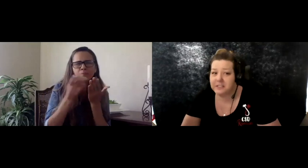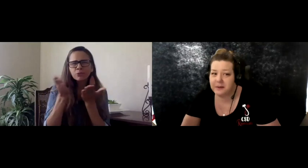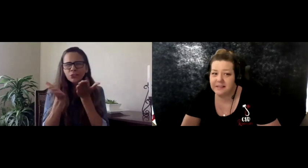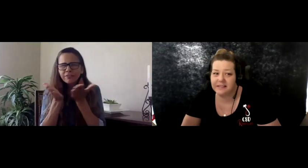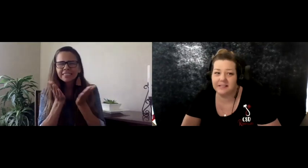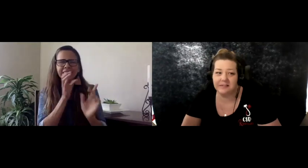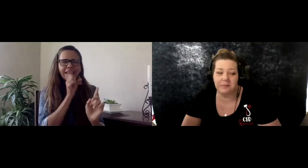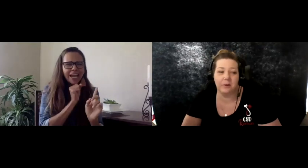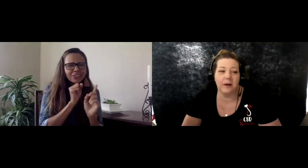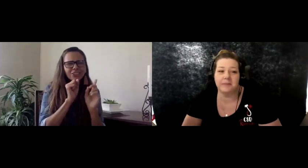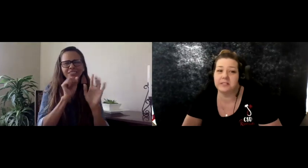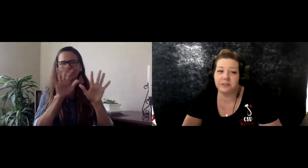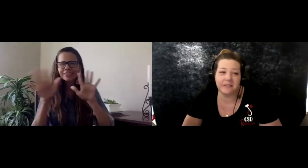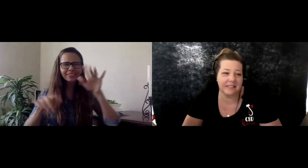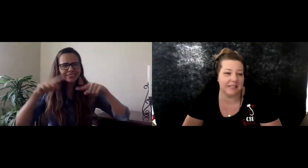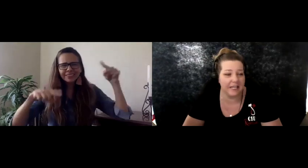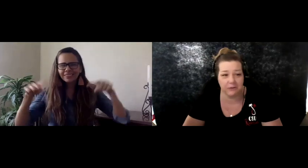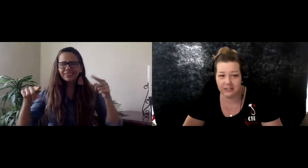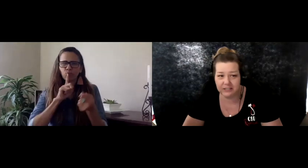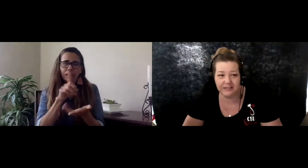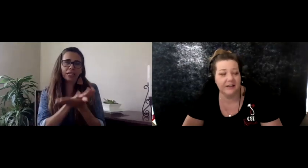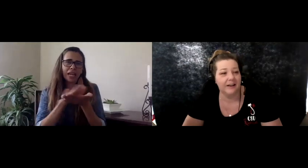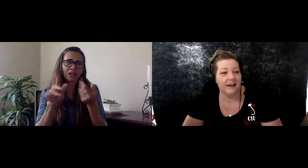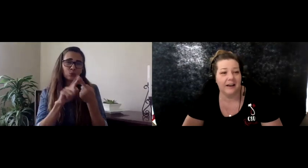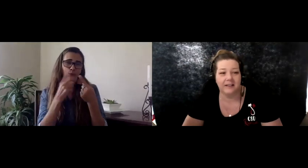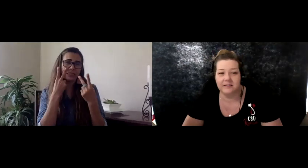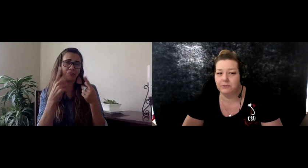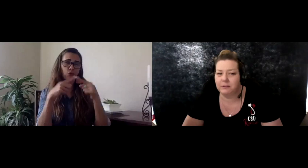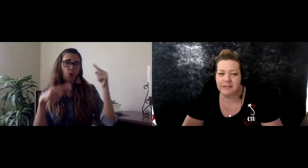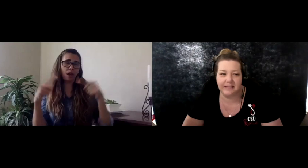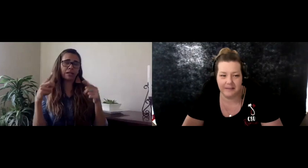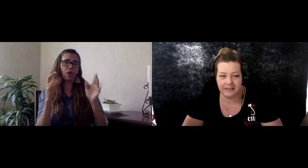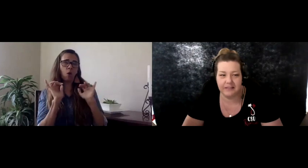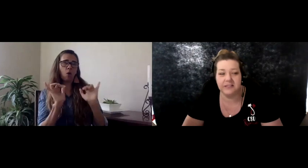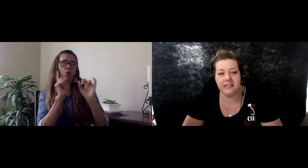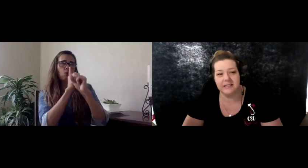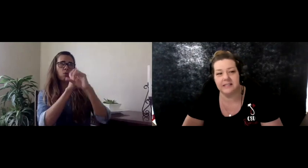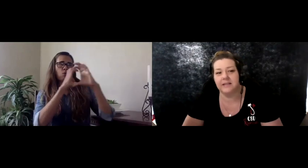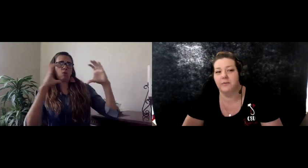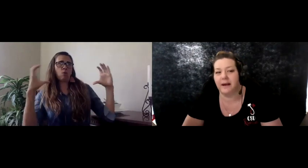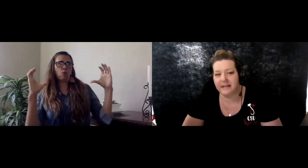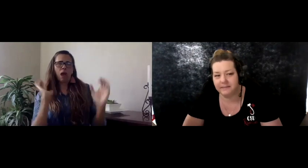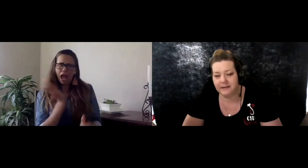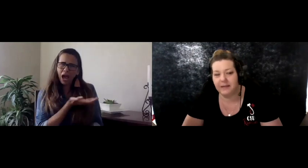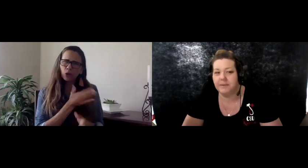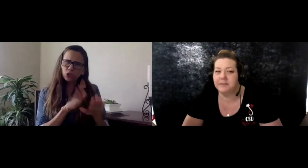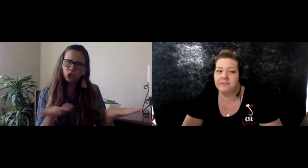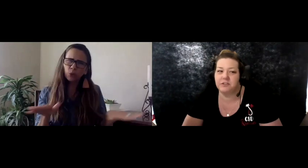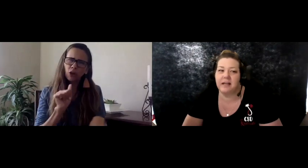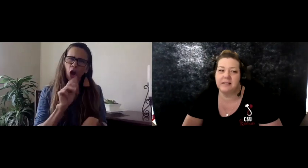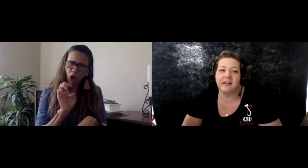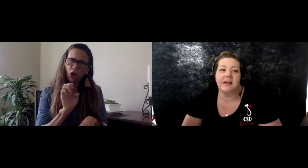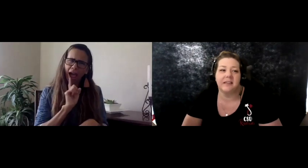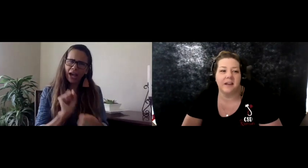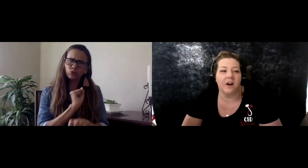different experiences, different programs and services and age ranges. It really runs the gamut. So it's nice to see a variety and be able to